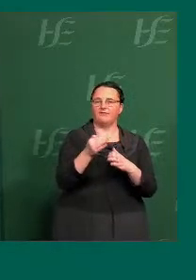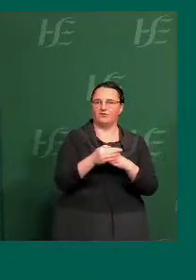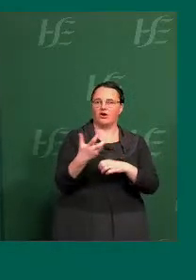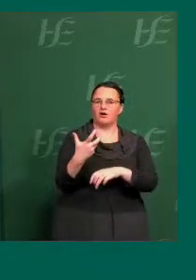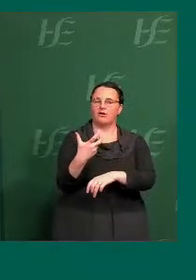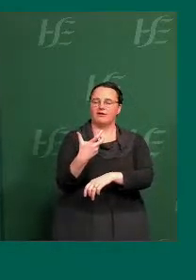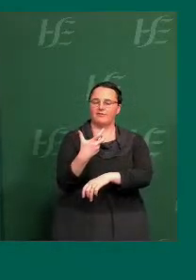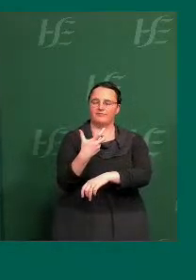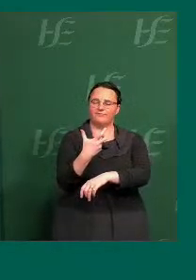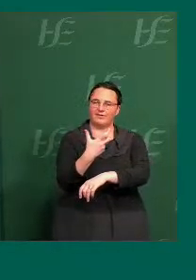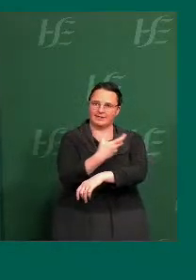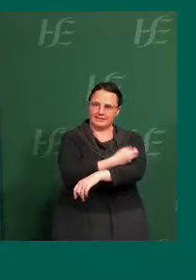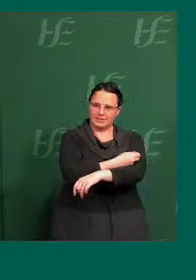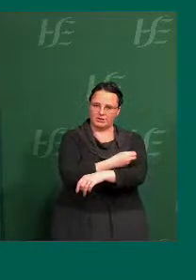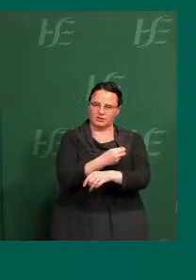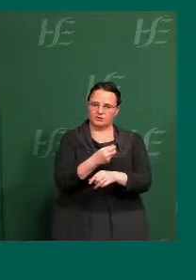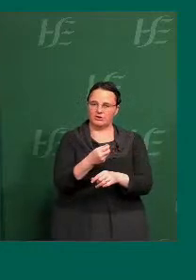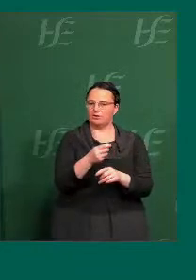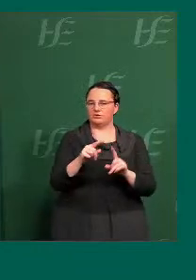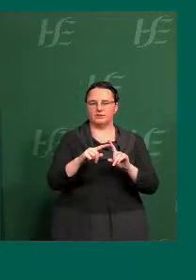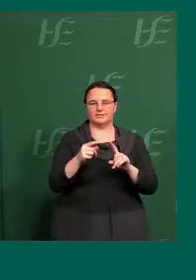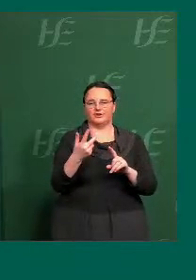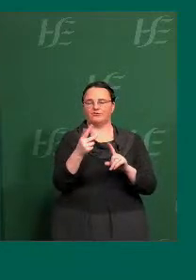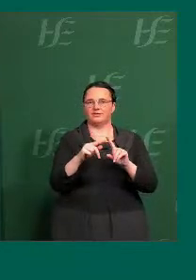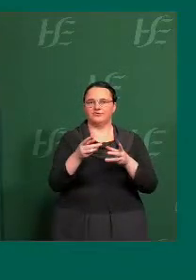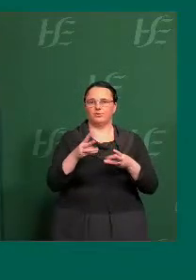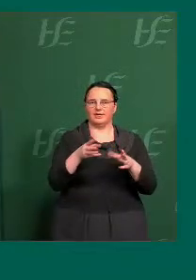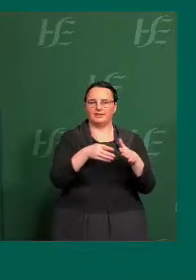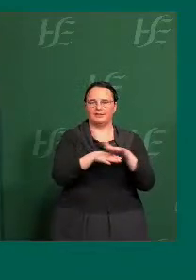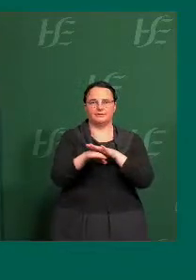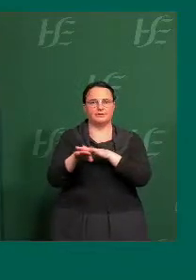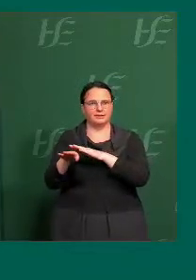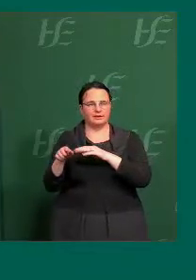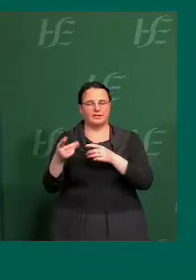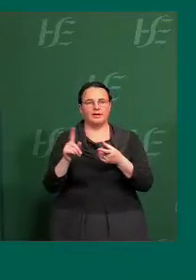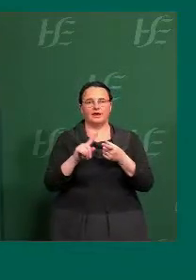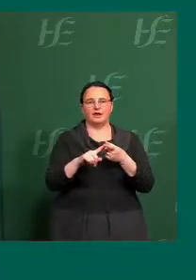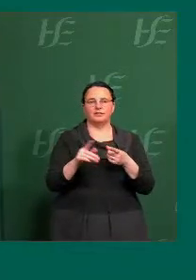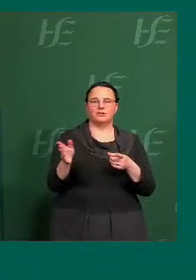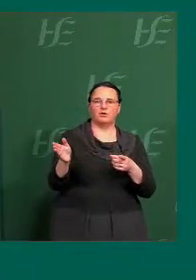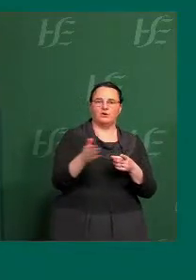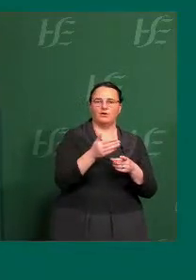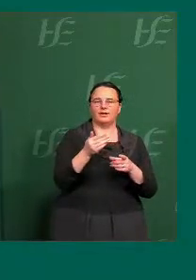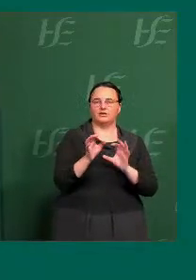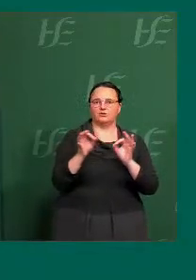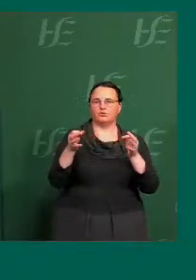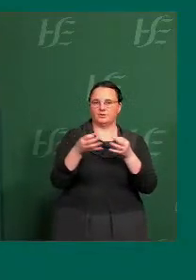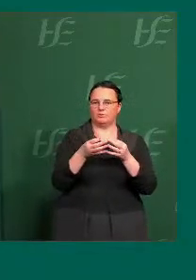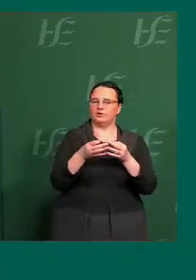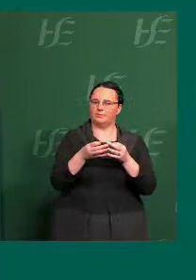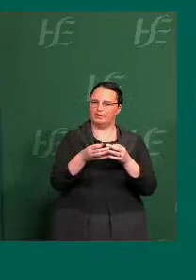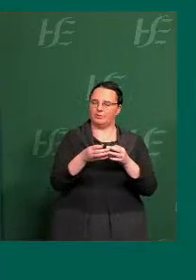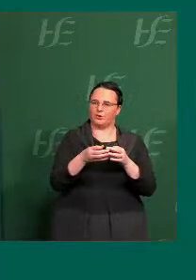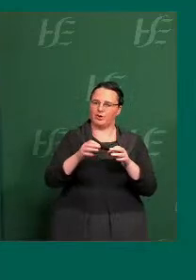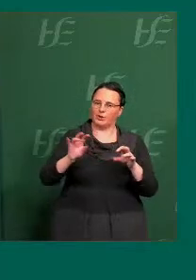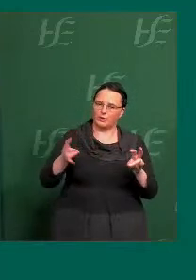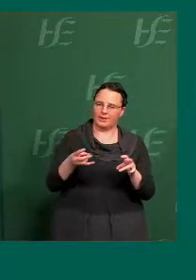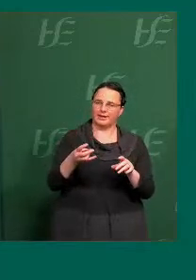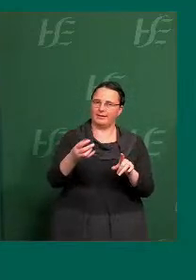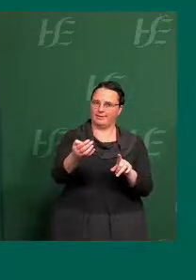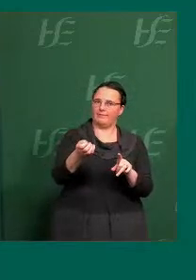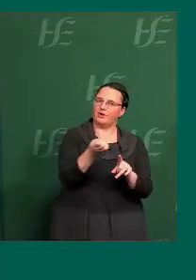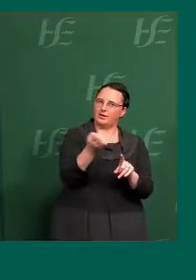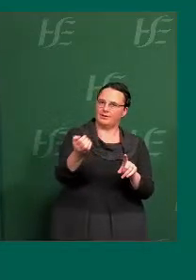vaccination across all 3 channels. And then all other age groups will obviously be accelerated forward than originally planned, and